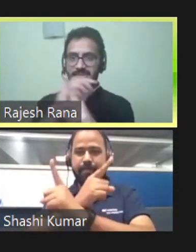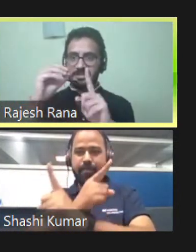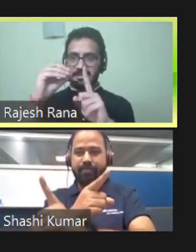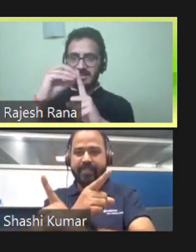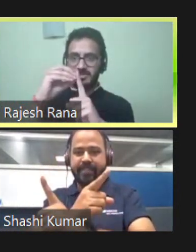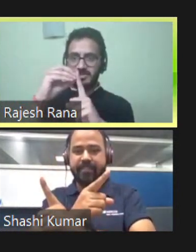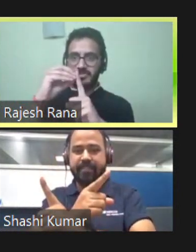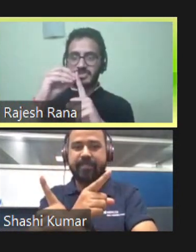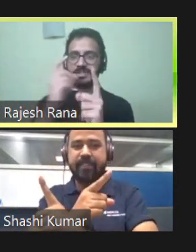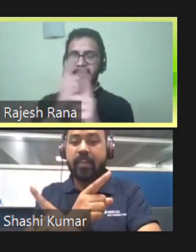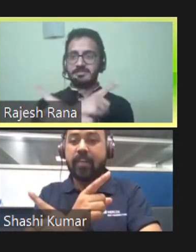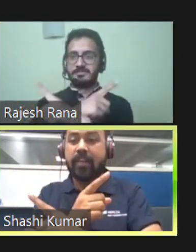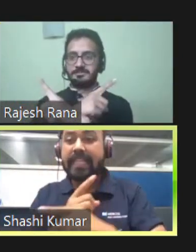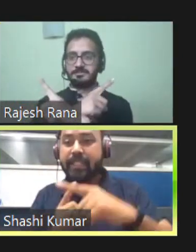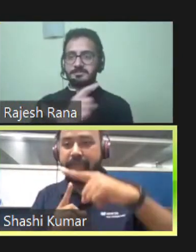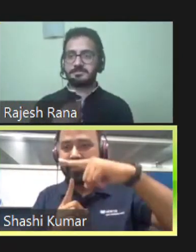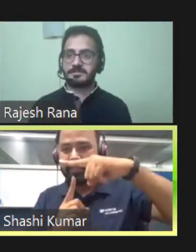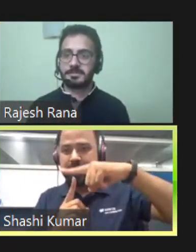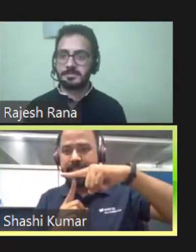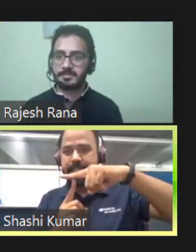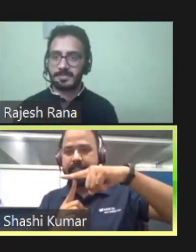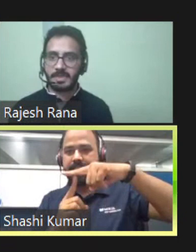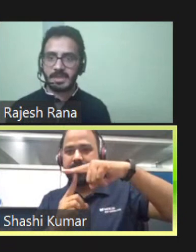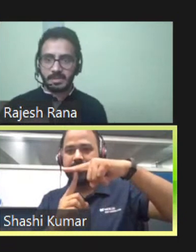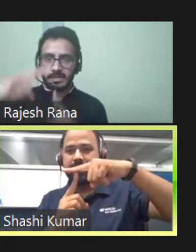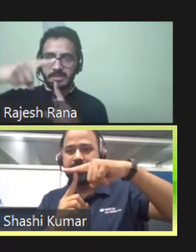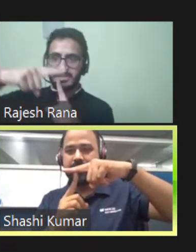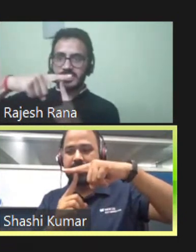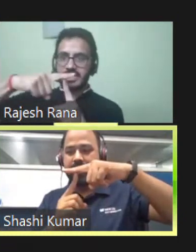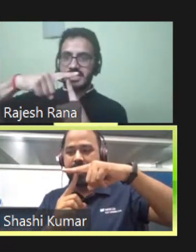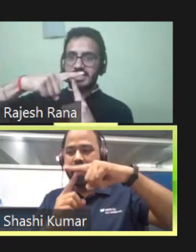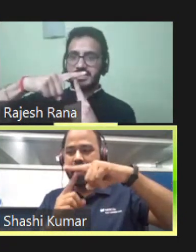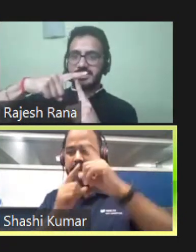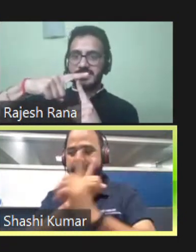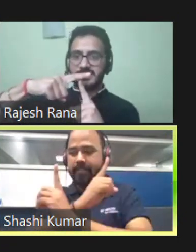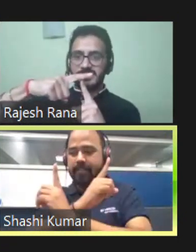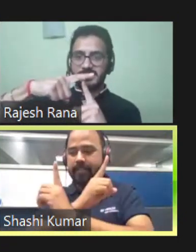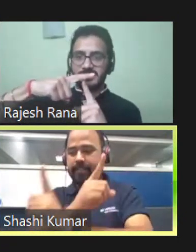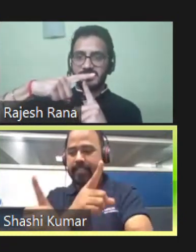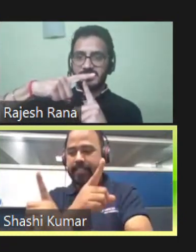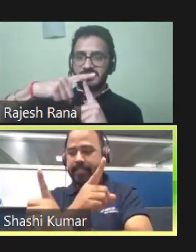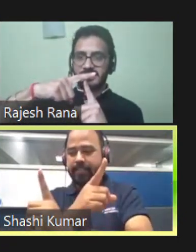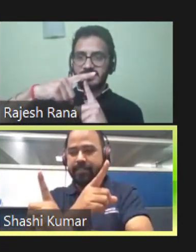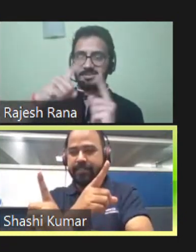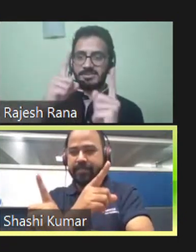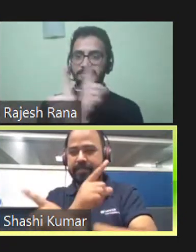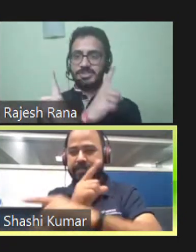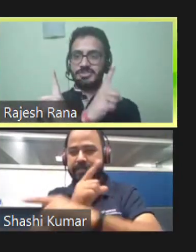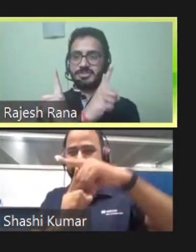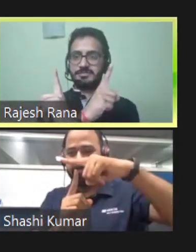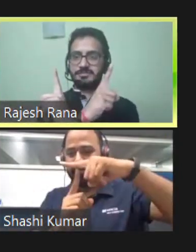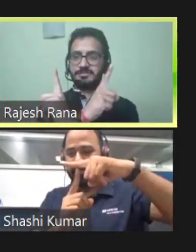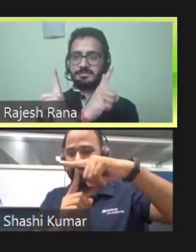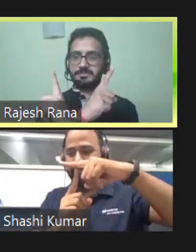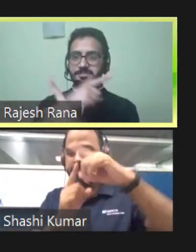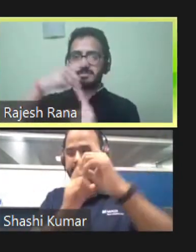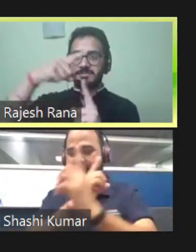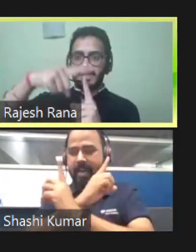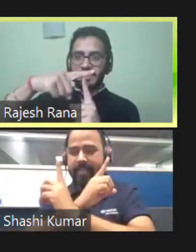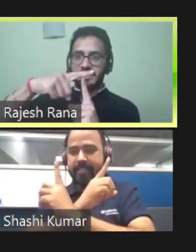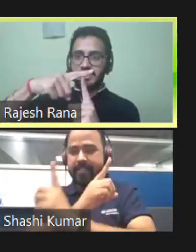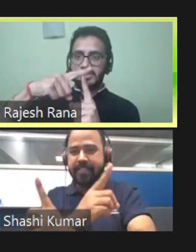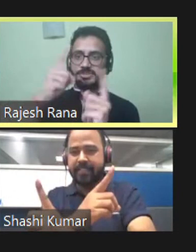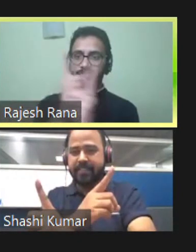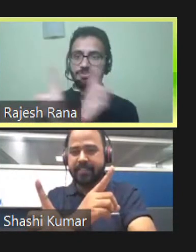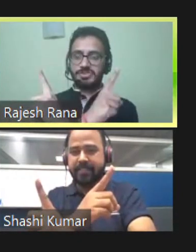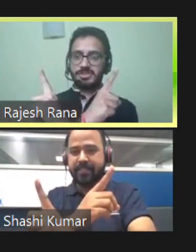and professor. Professor. Teacher is T. T and teacher. Teacher. T